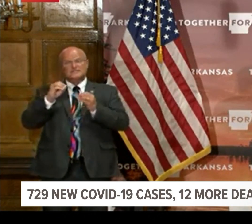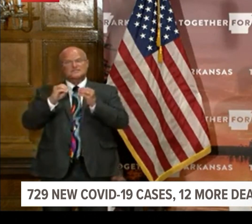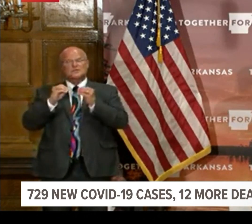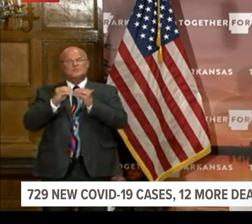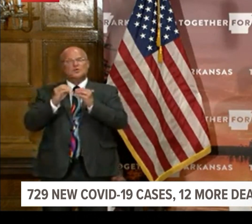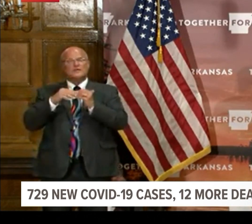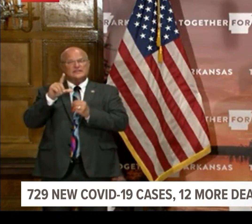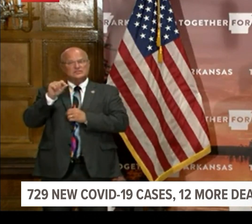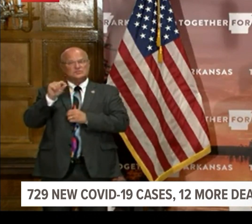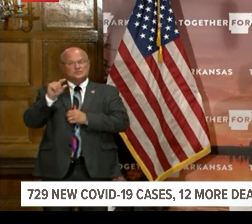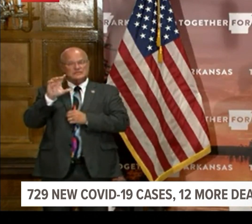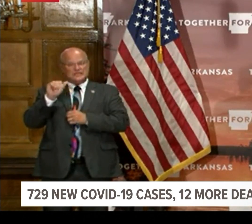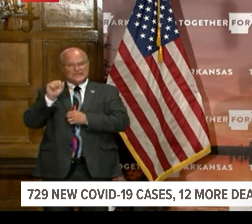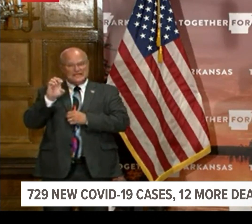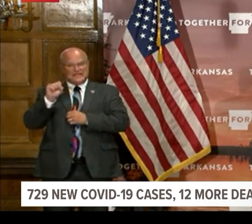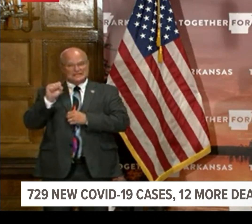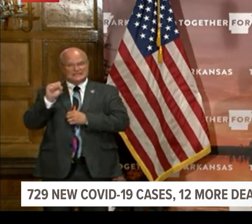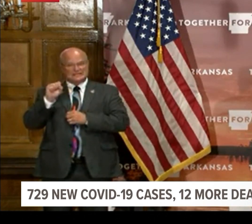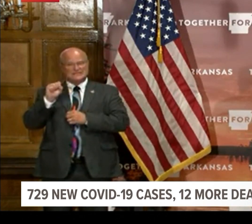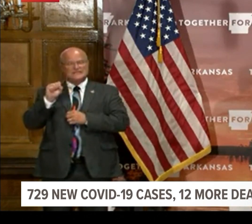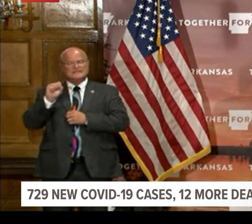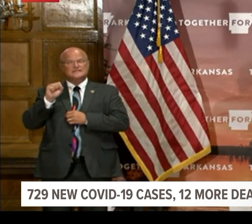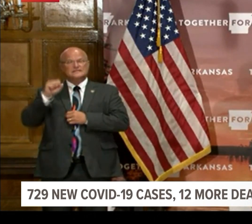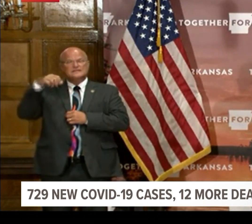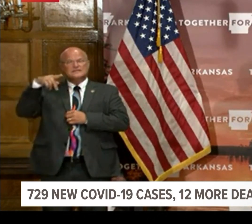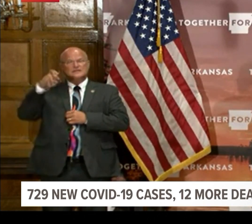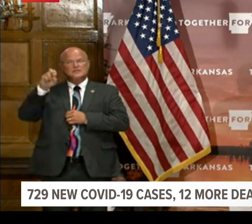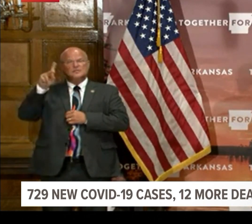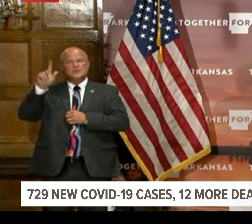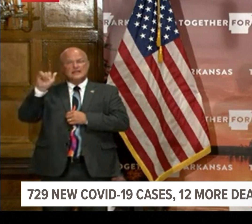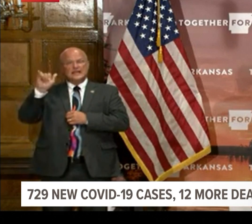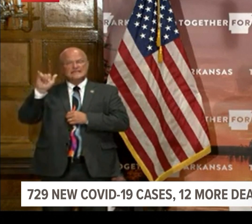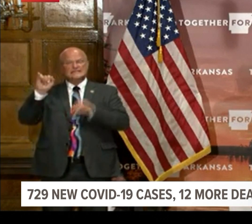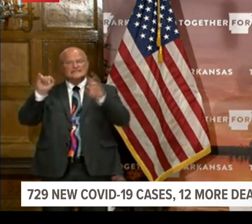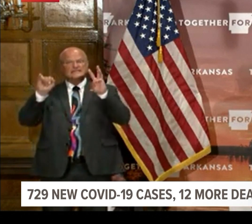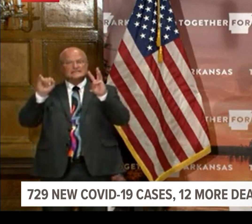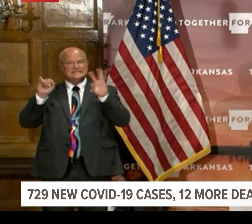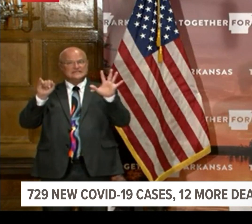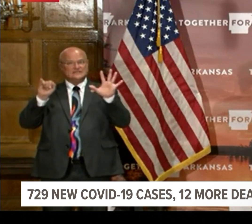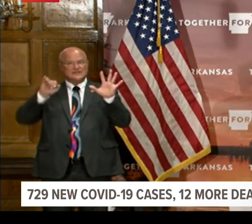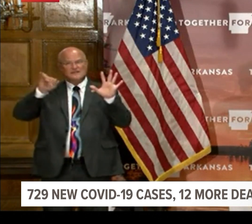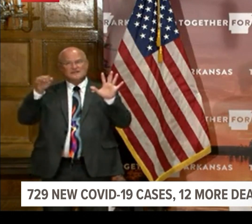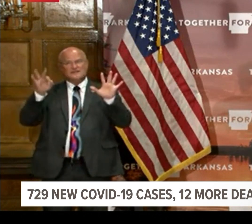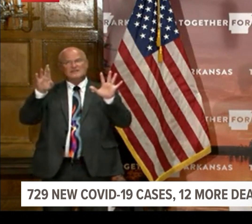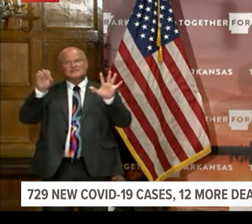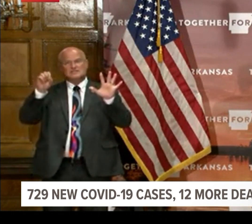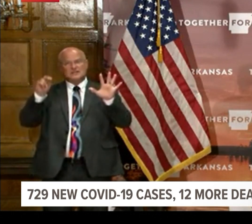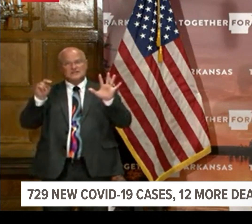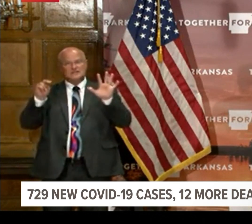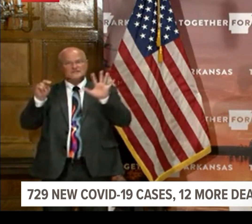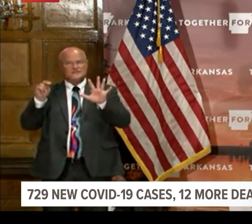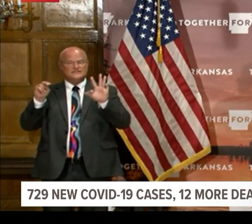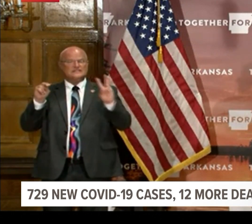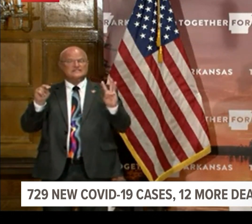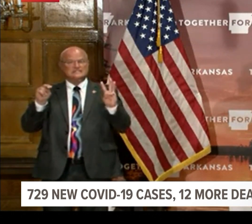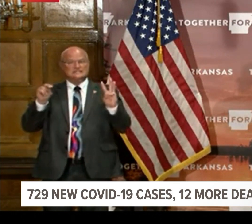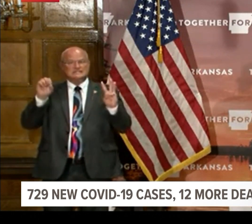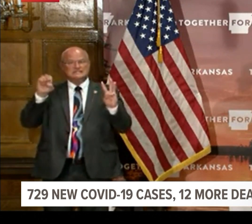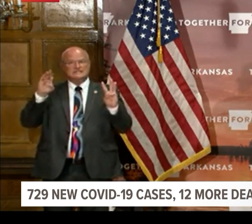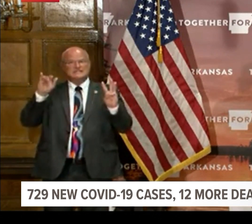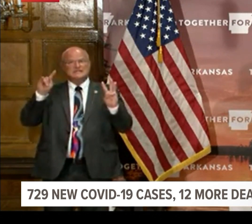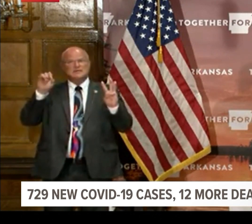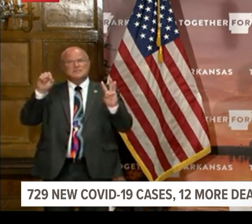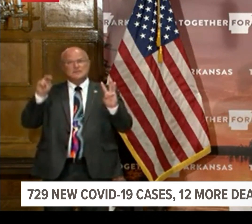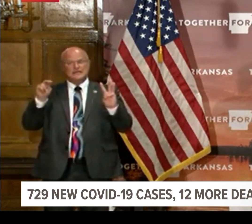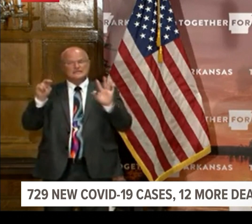more, and in decreasing order: Pulaski at 65, Jefferson at 56, Sebastian